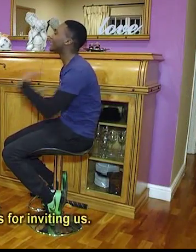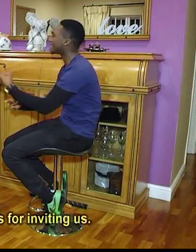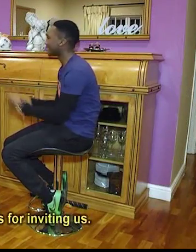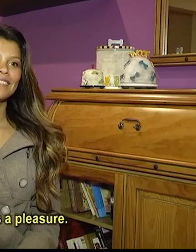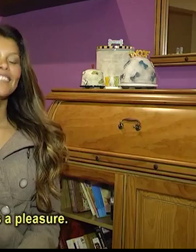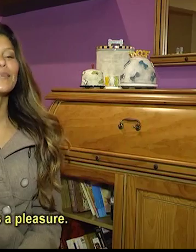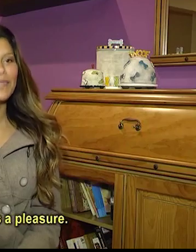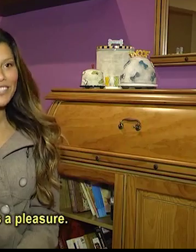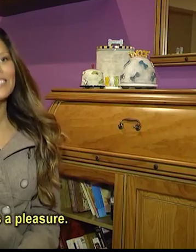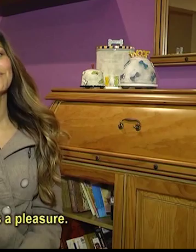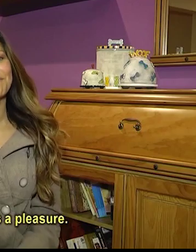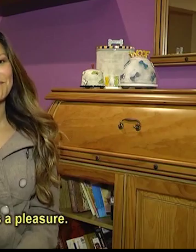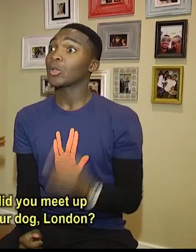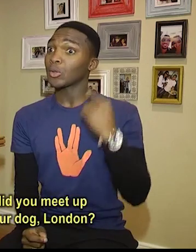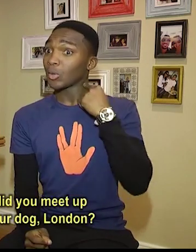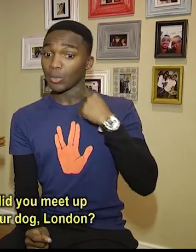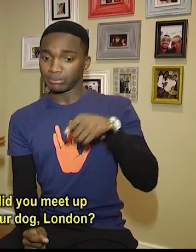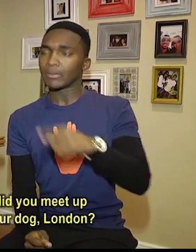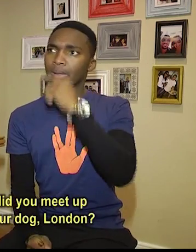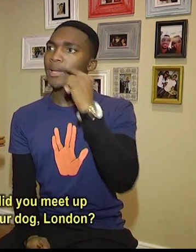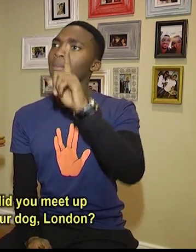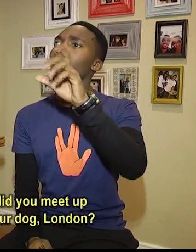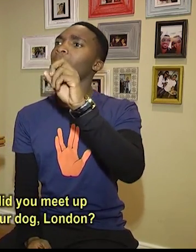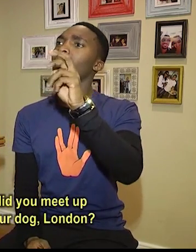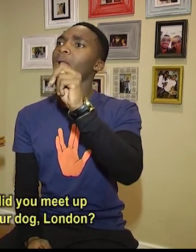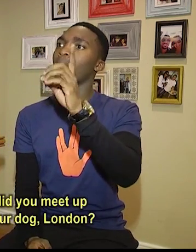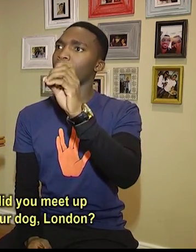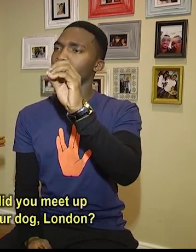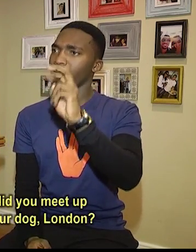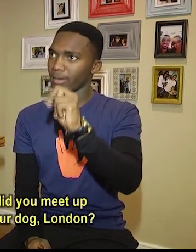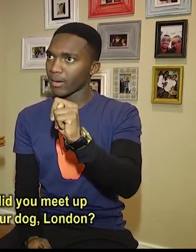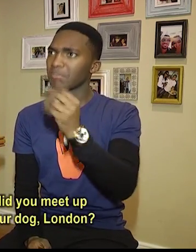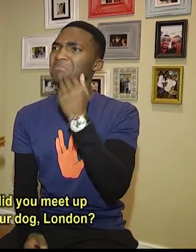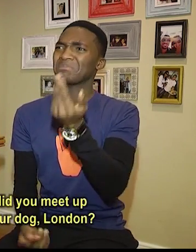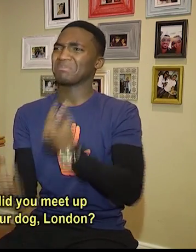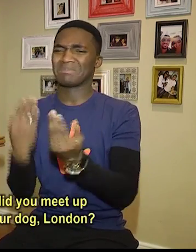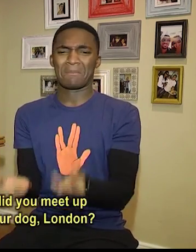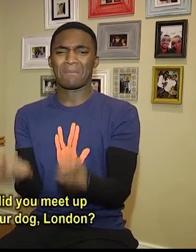Thanks for inviting us. It's a pleasure. How did you meet up with your dog, London?